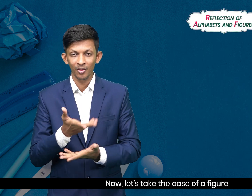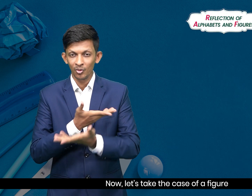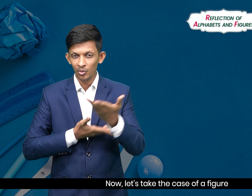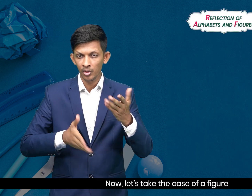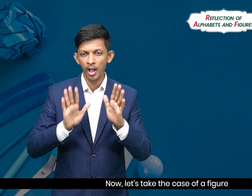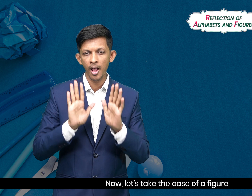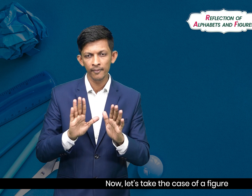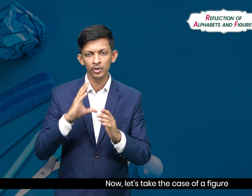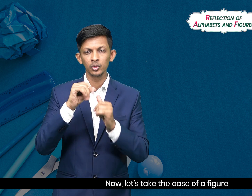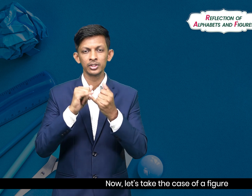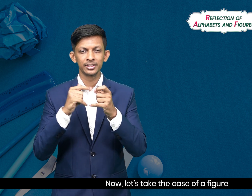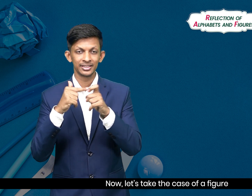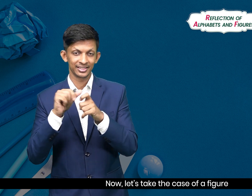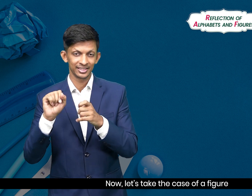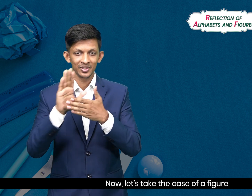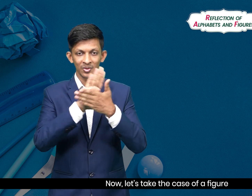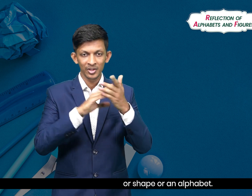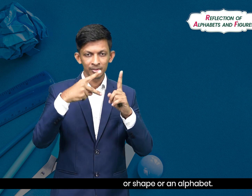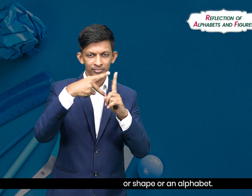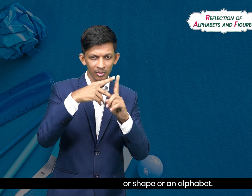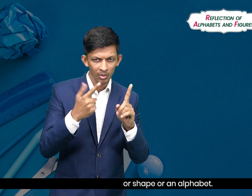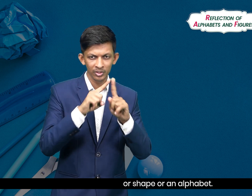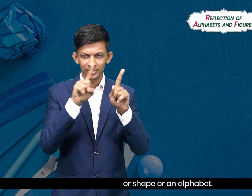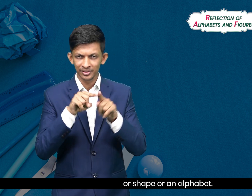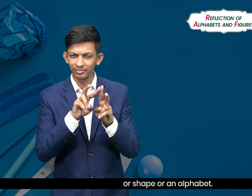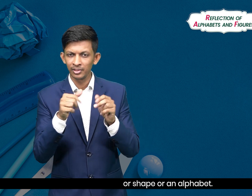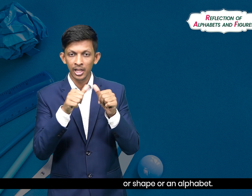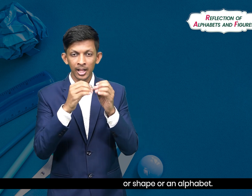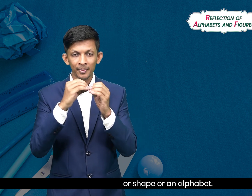Now, let's take the case of a figure or shape or an alphabet.